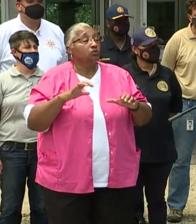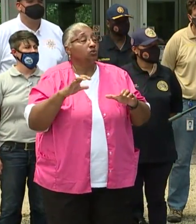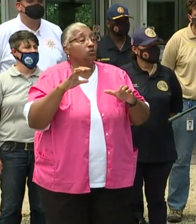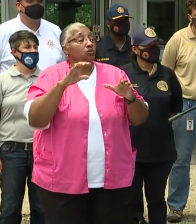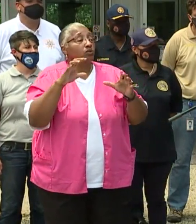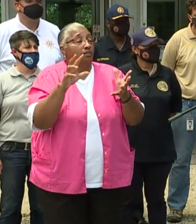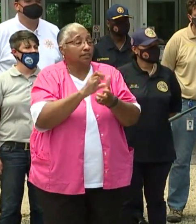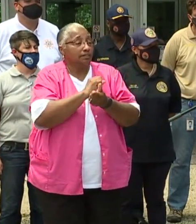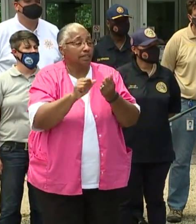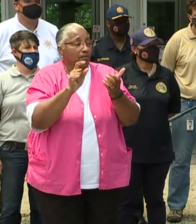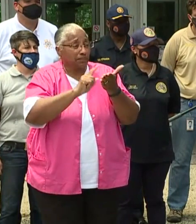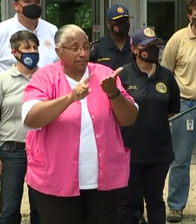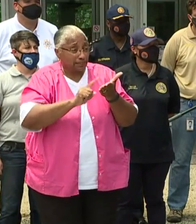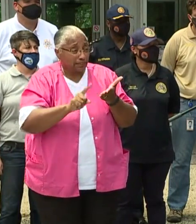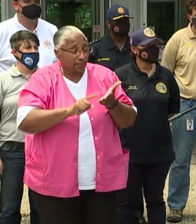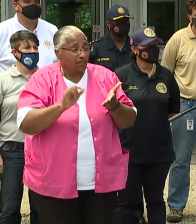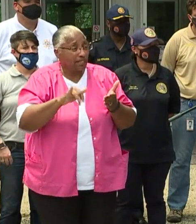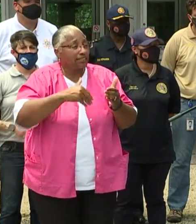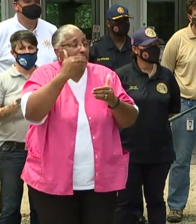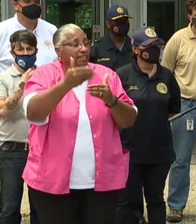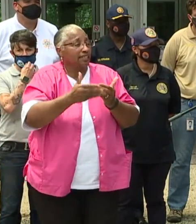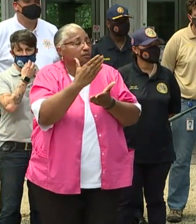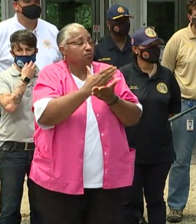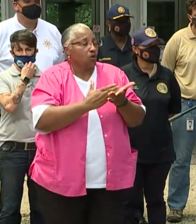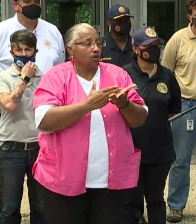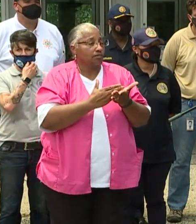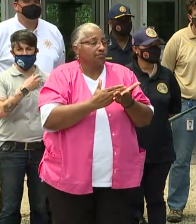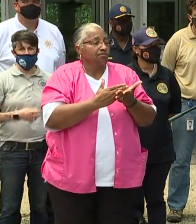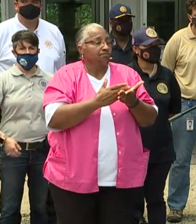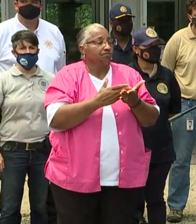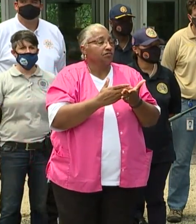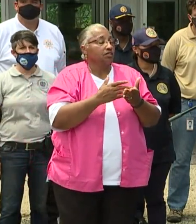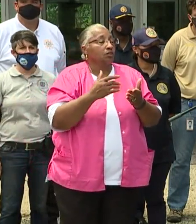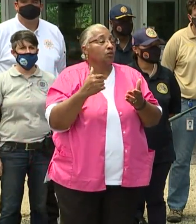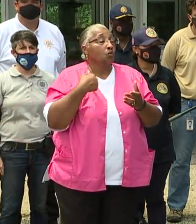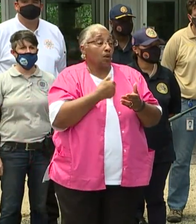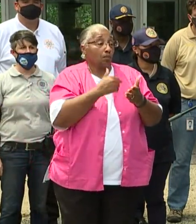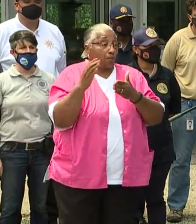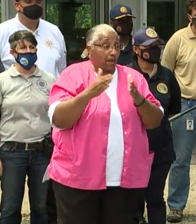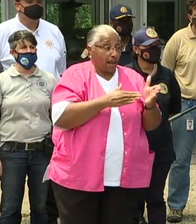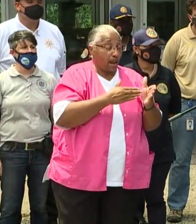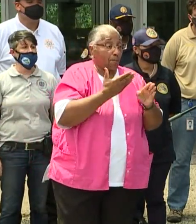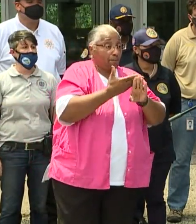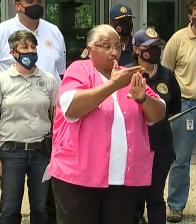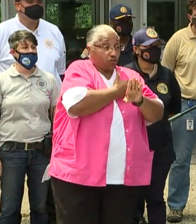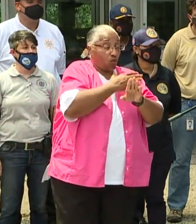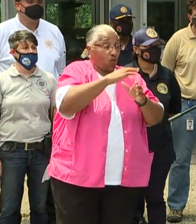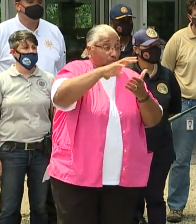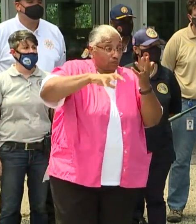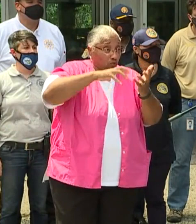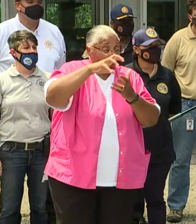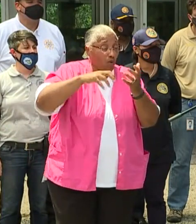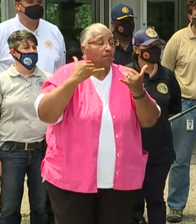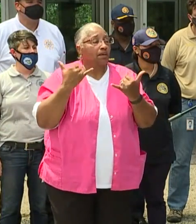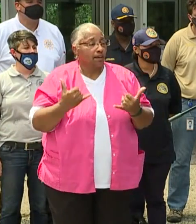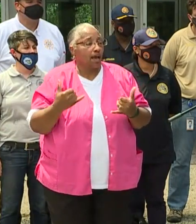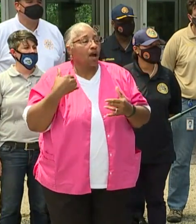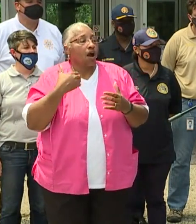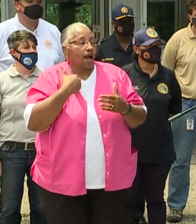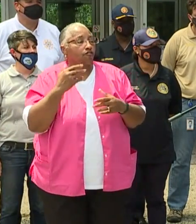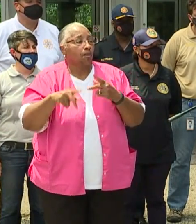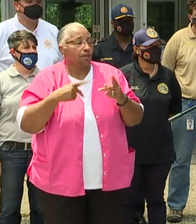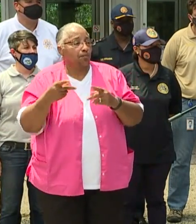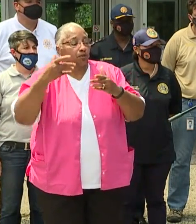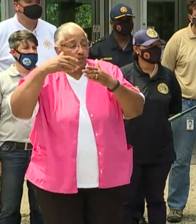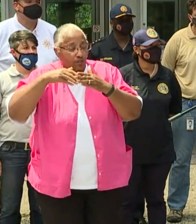is the next part of post-storm, right? We prepped for the storm, we prepared, and we are now having people come in